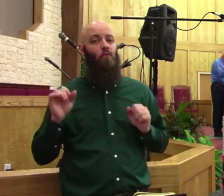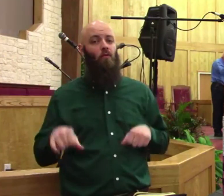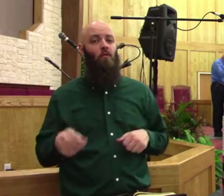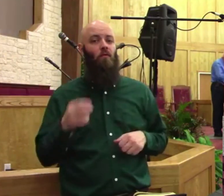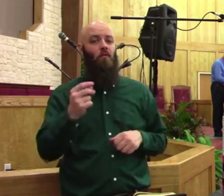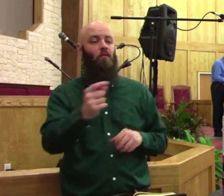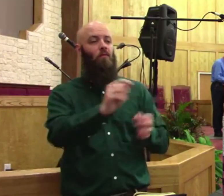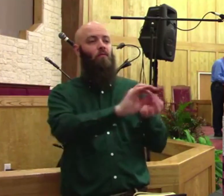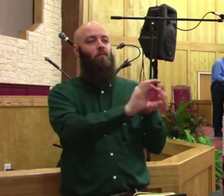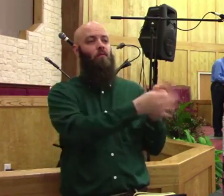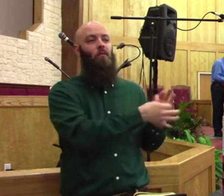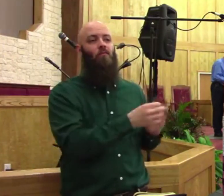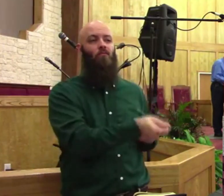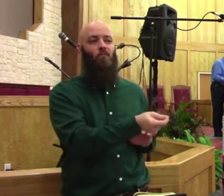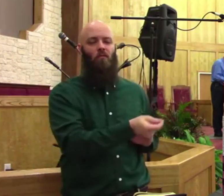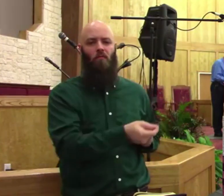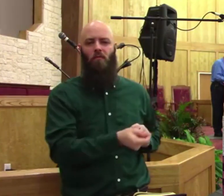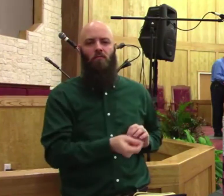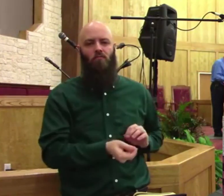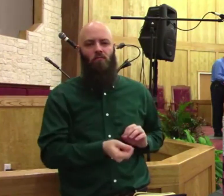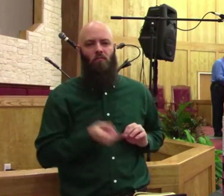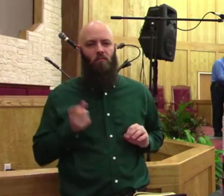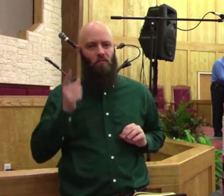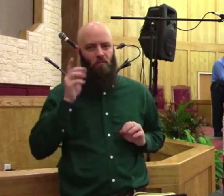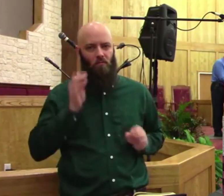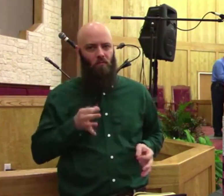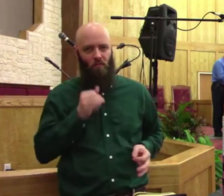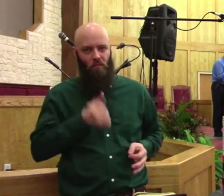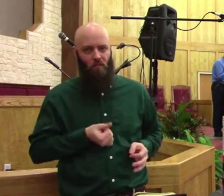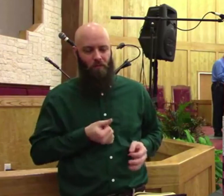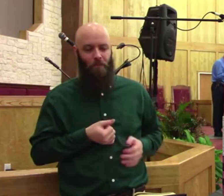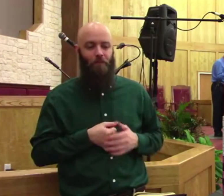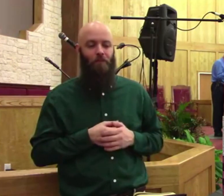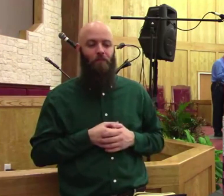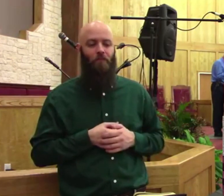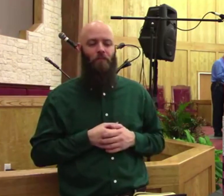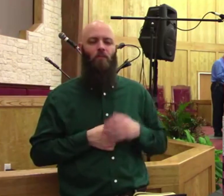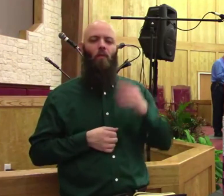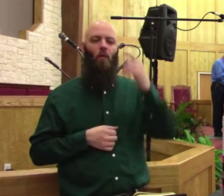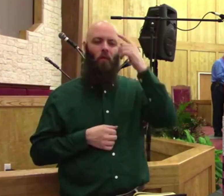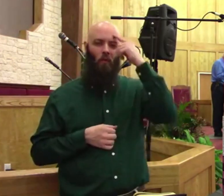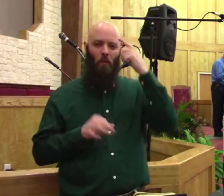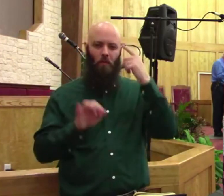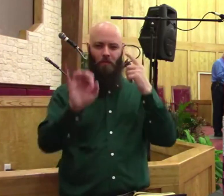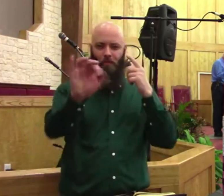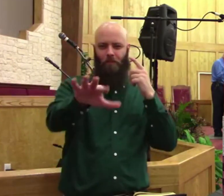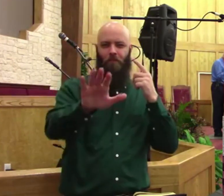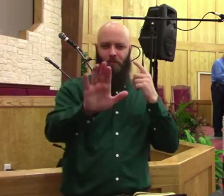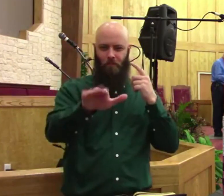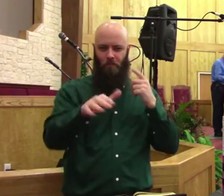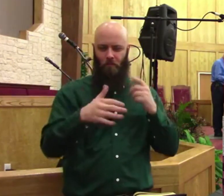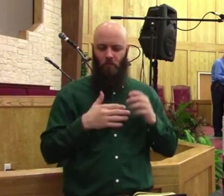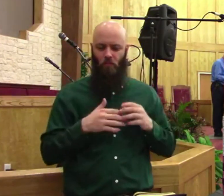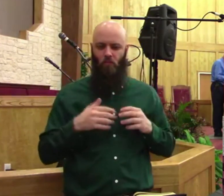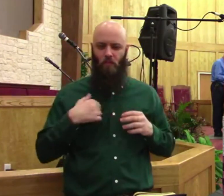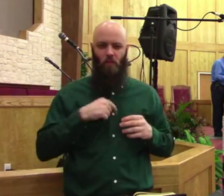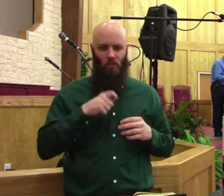and interpreted the writing. But here's a thought for us to ponder